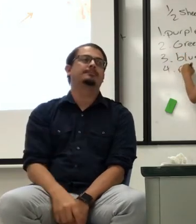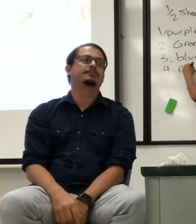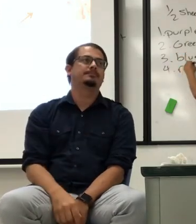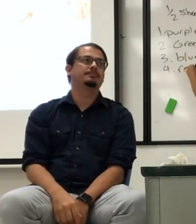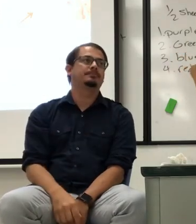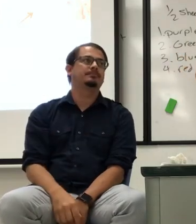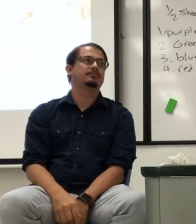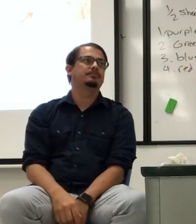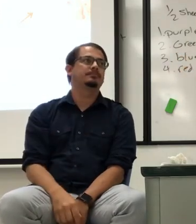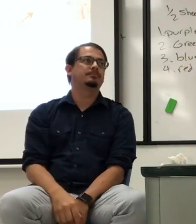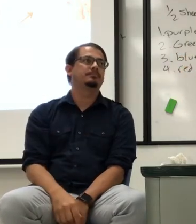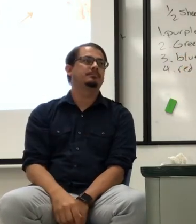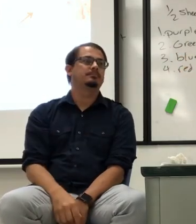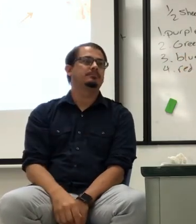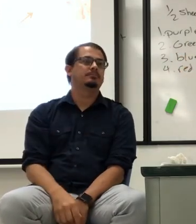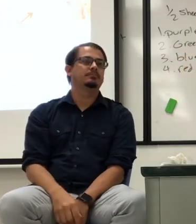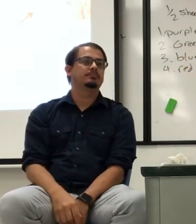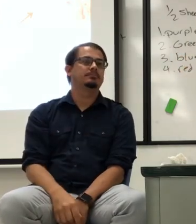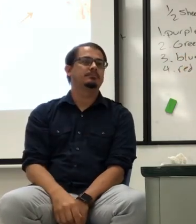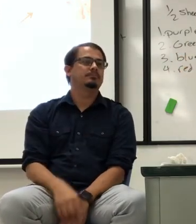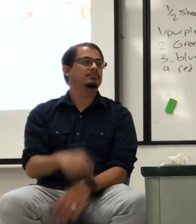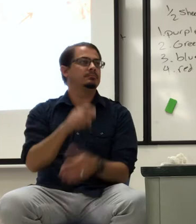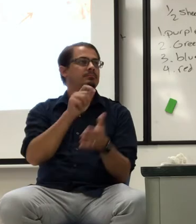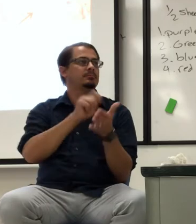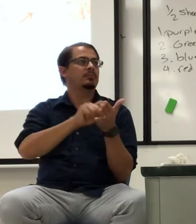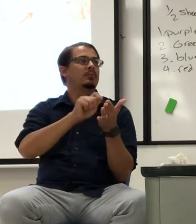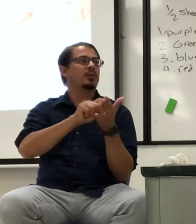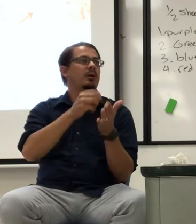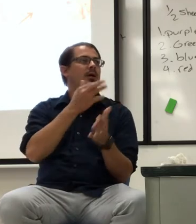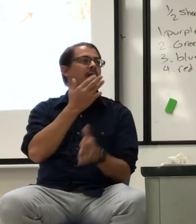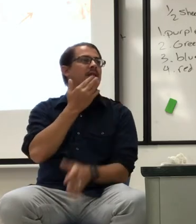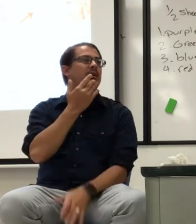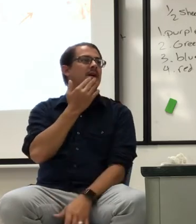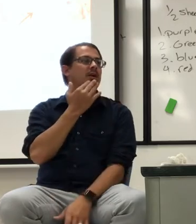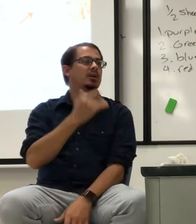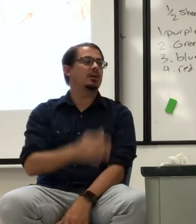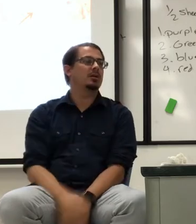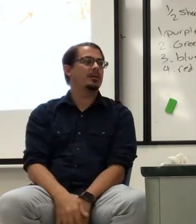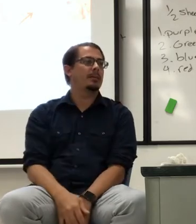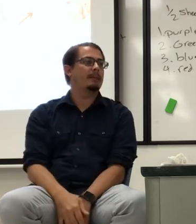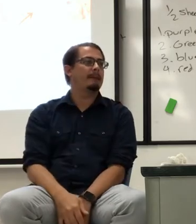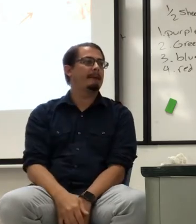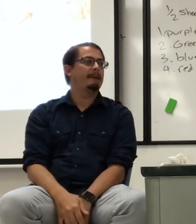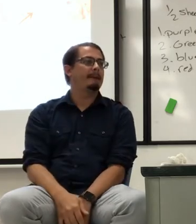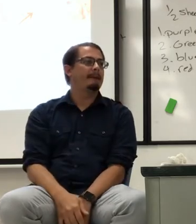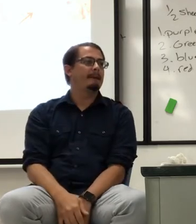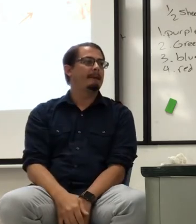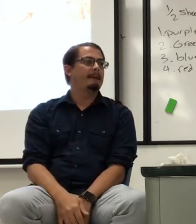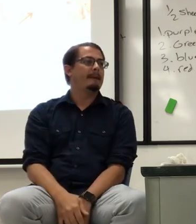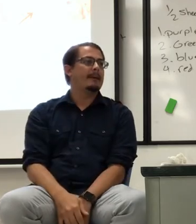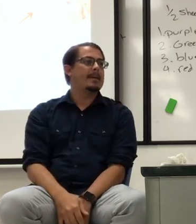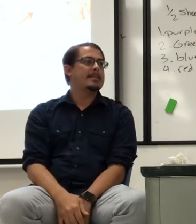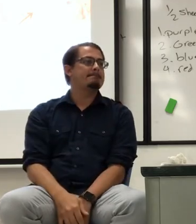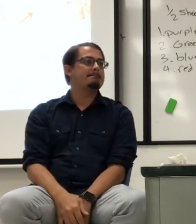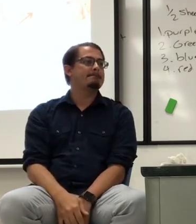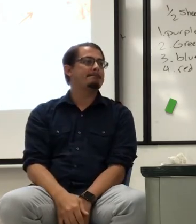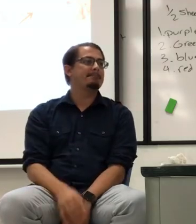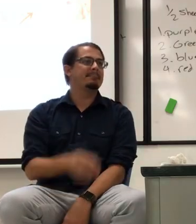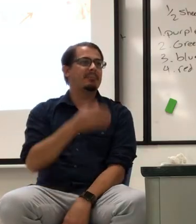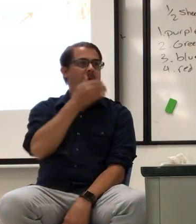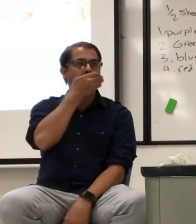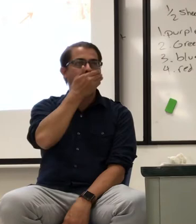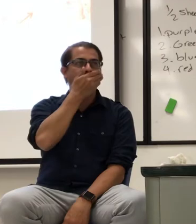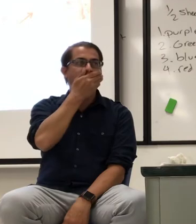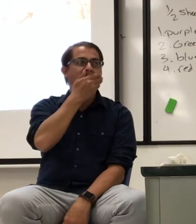Write the color so I can kind of, when I grade it, I could decode it. Just put what they're pointing